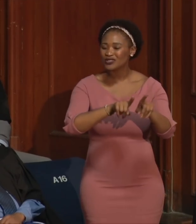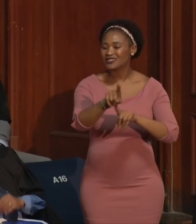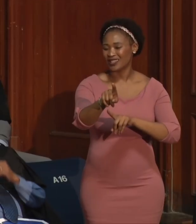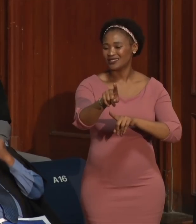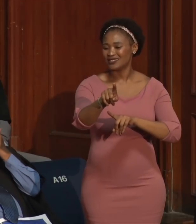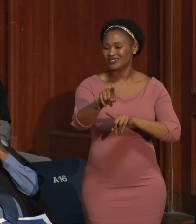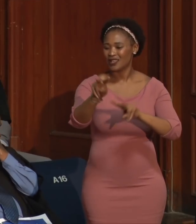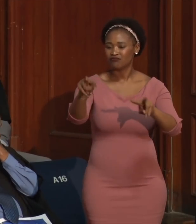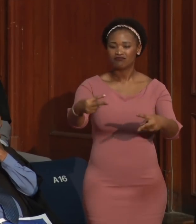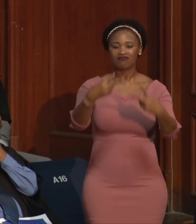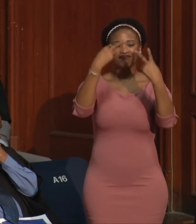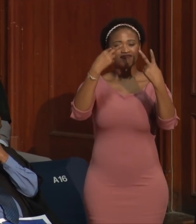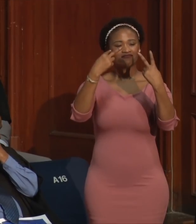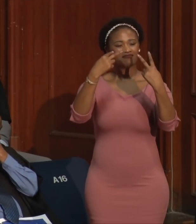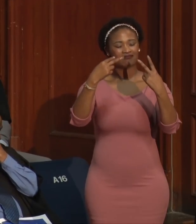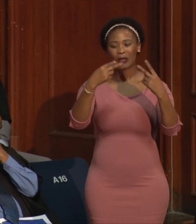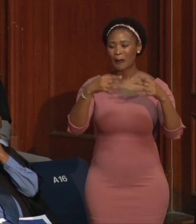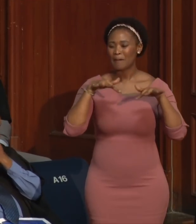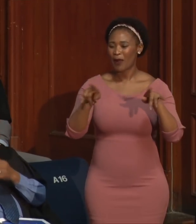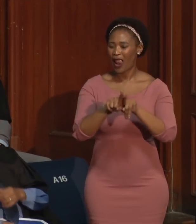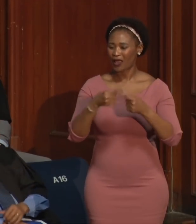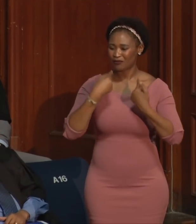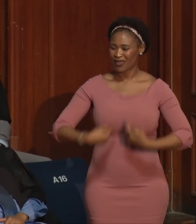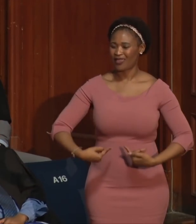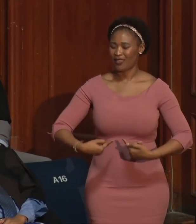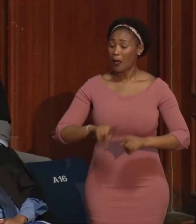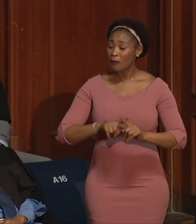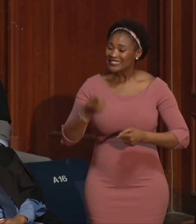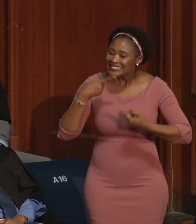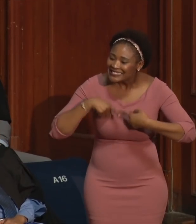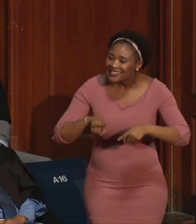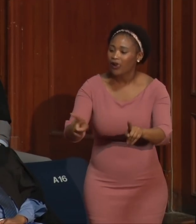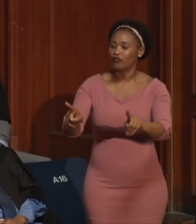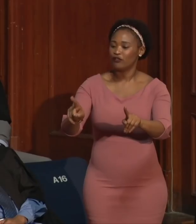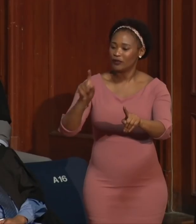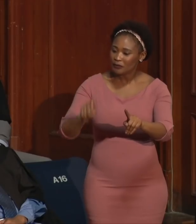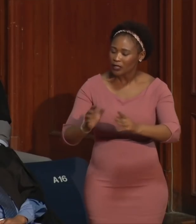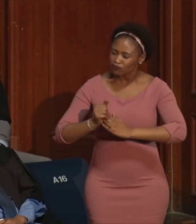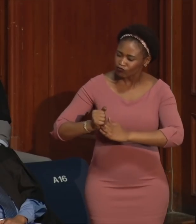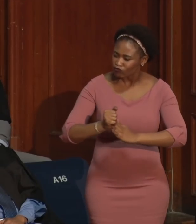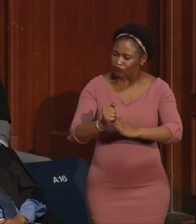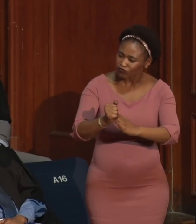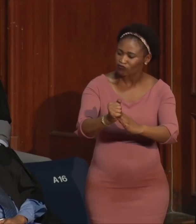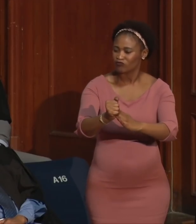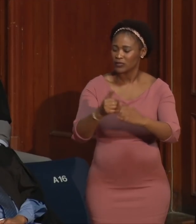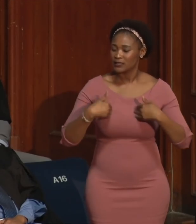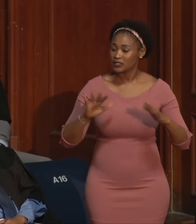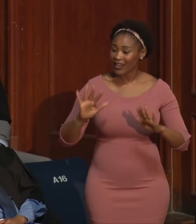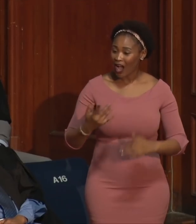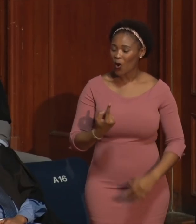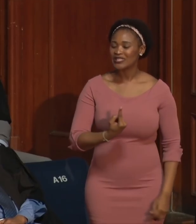looking at people like me. But the ability to drive yourself to your full potential starts with